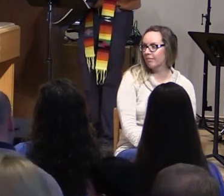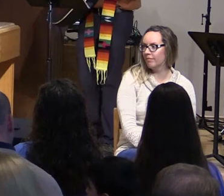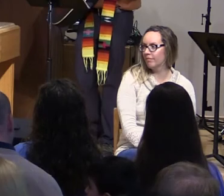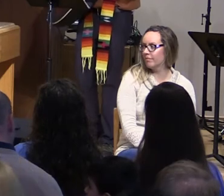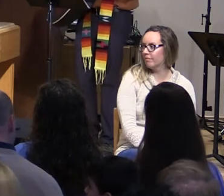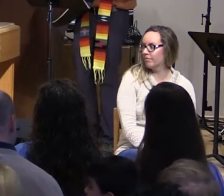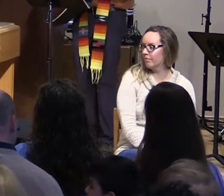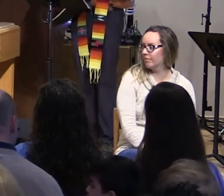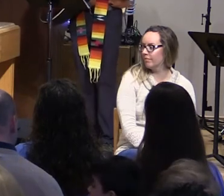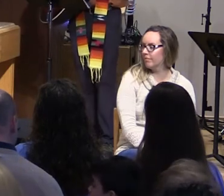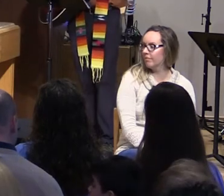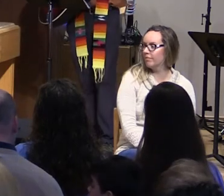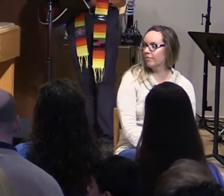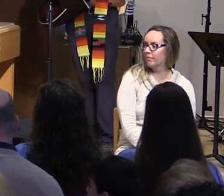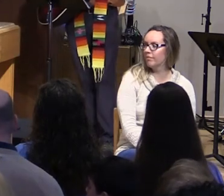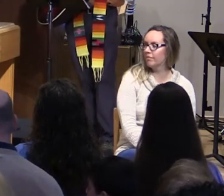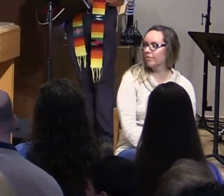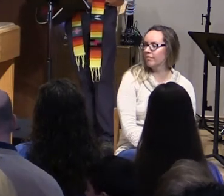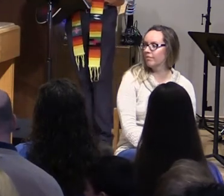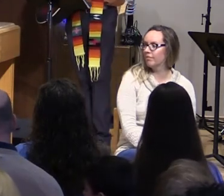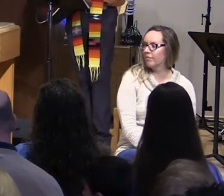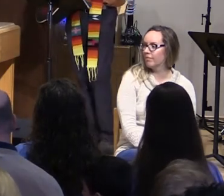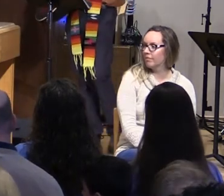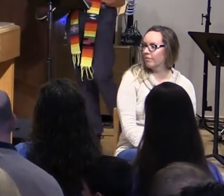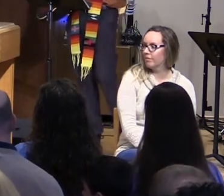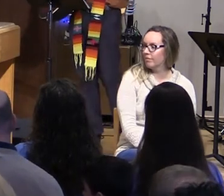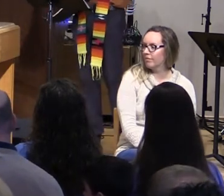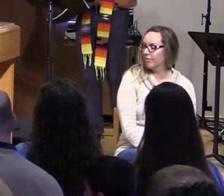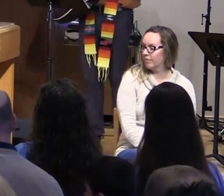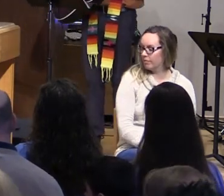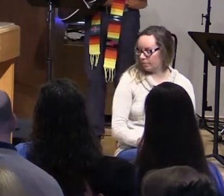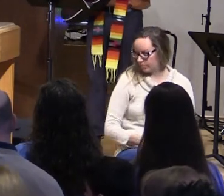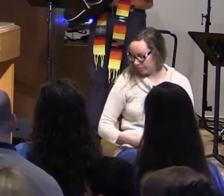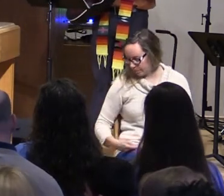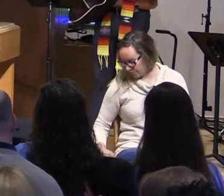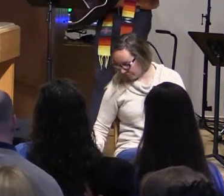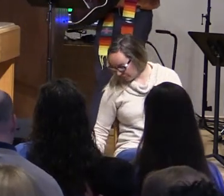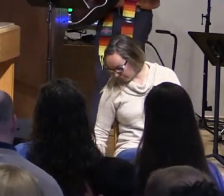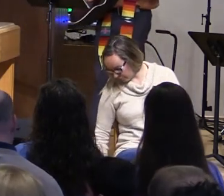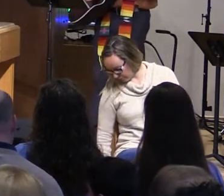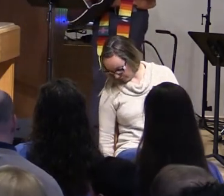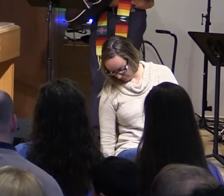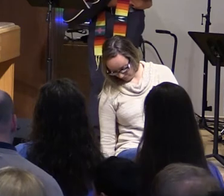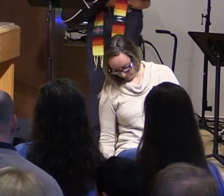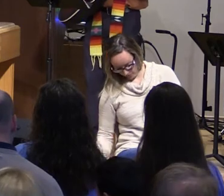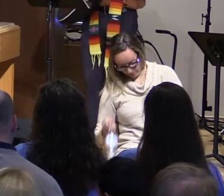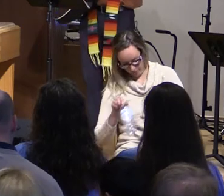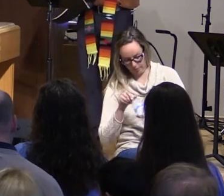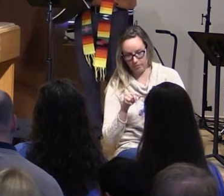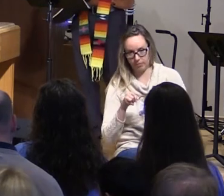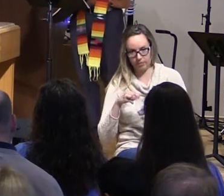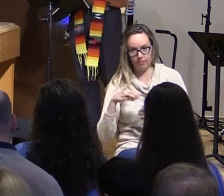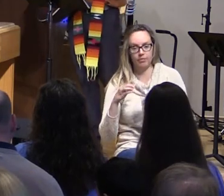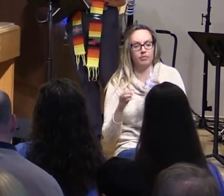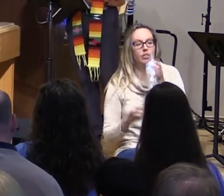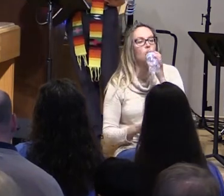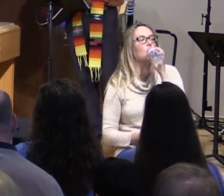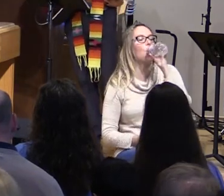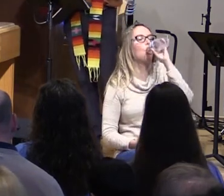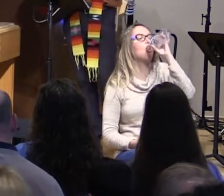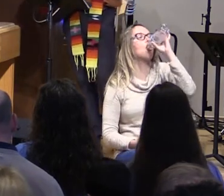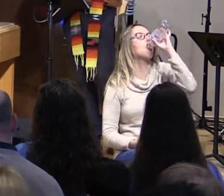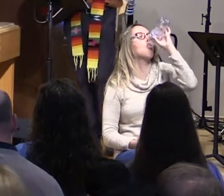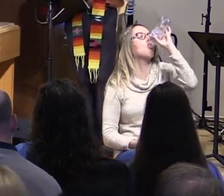Your love never fails, it never gives up, never runs out on me. Your love